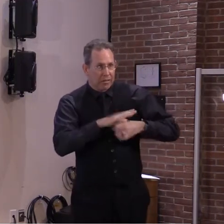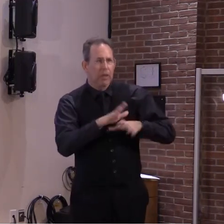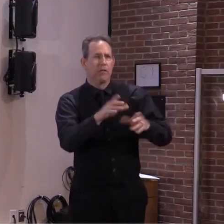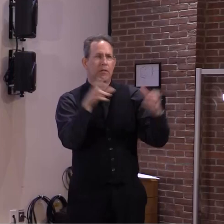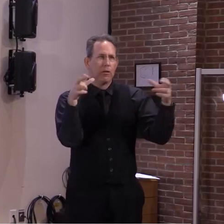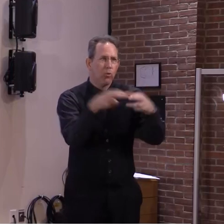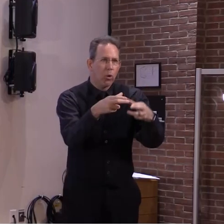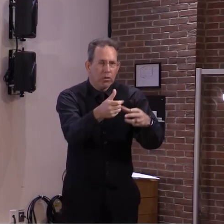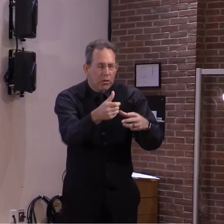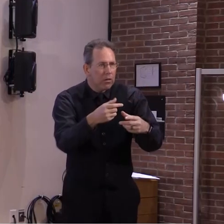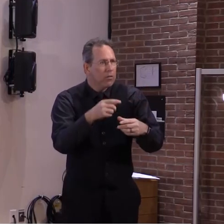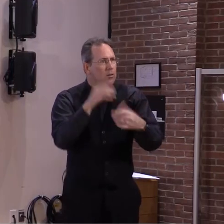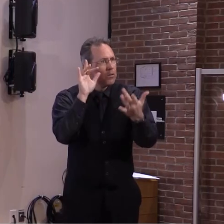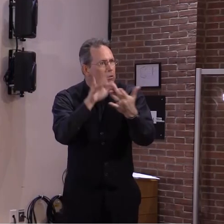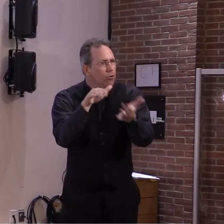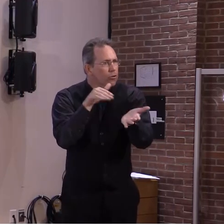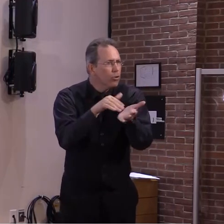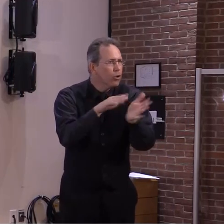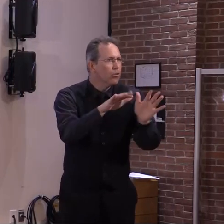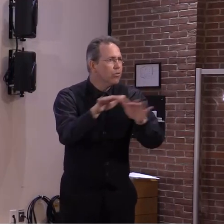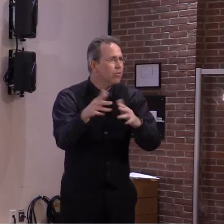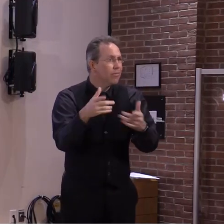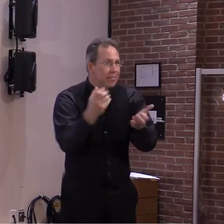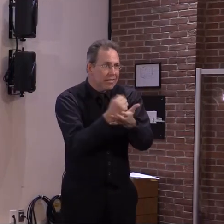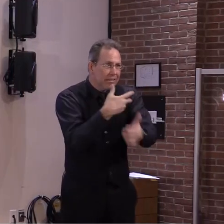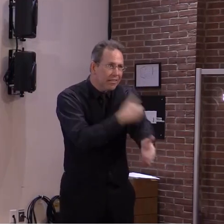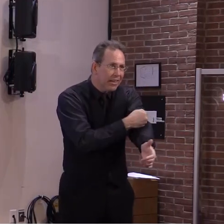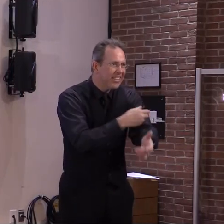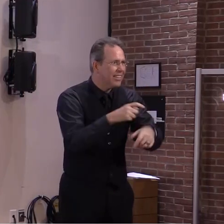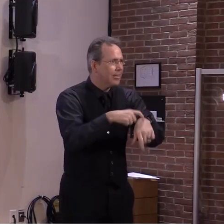we use every day, but we have to use them